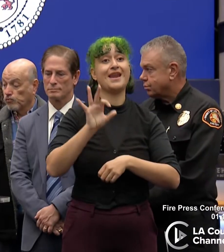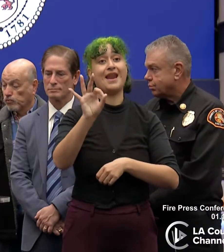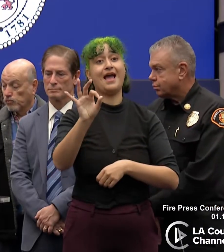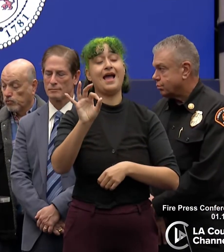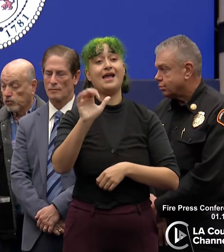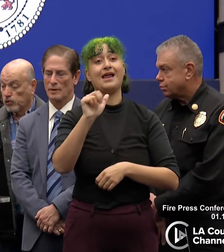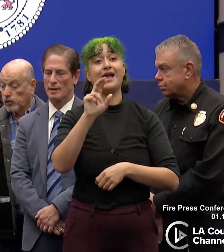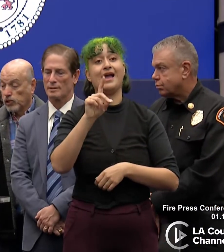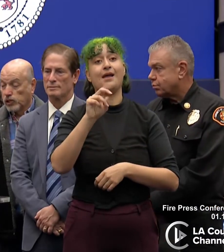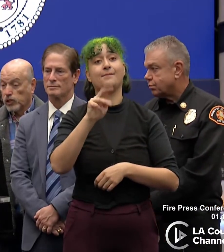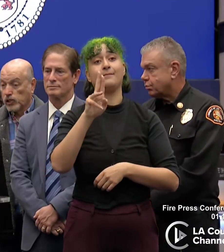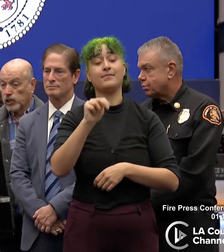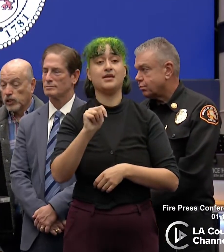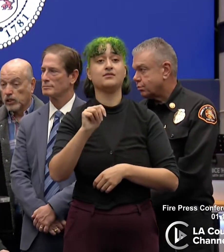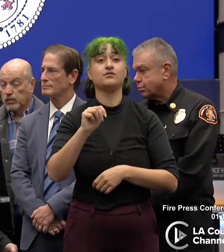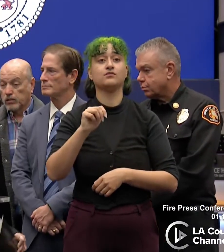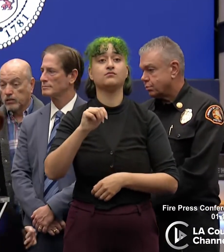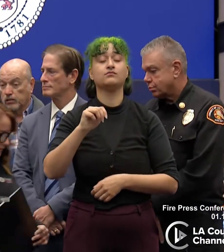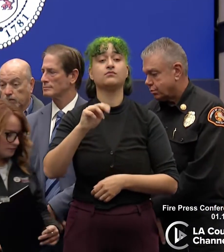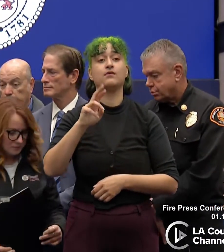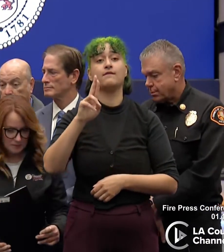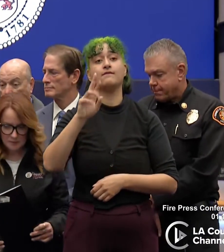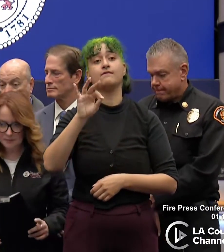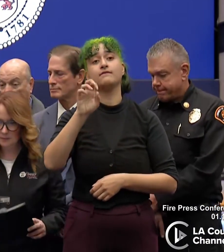Administrator Robert Fenton Jr.